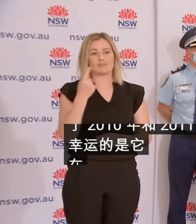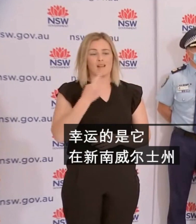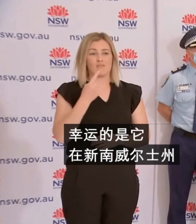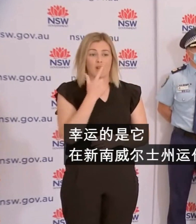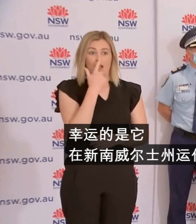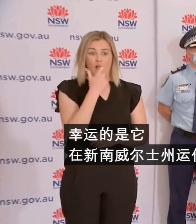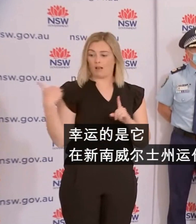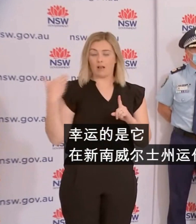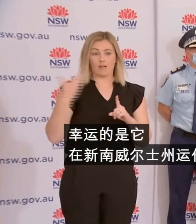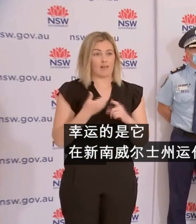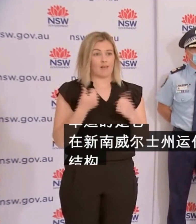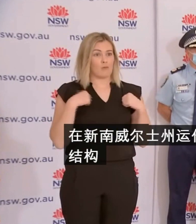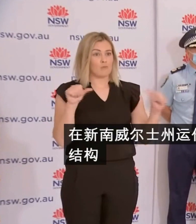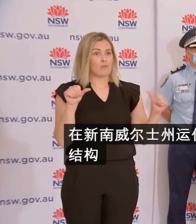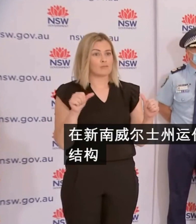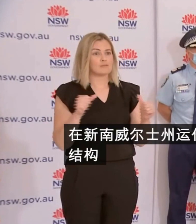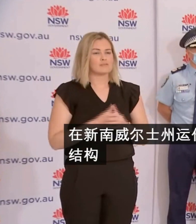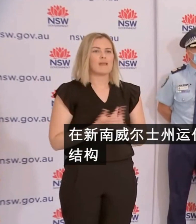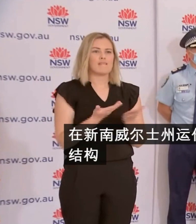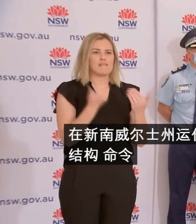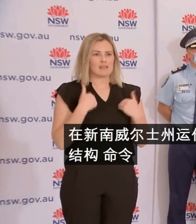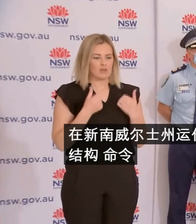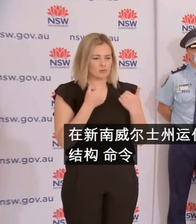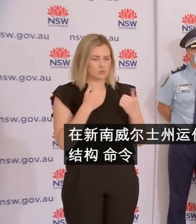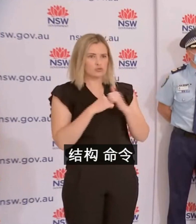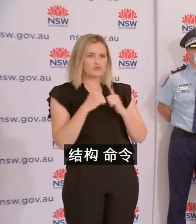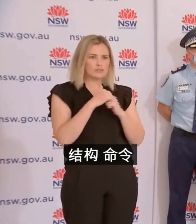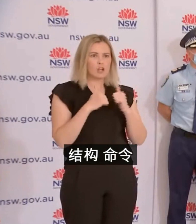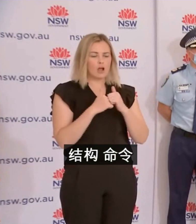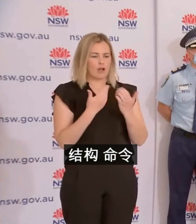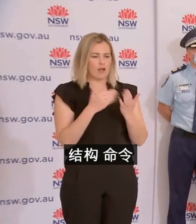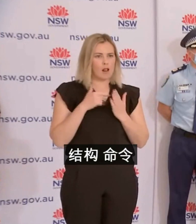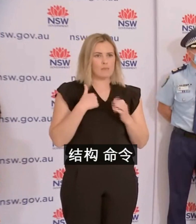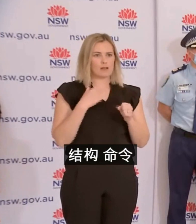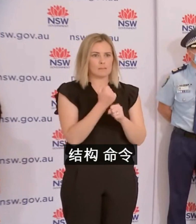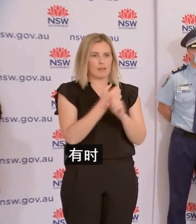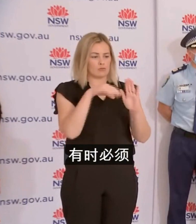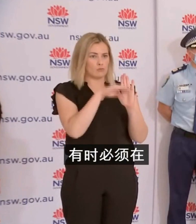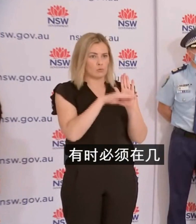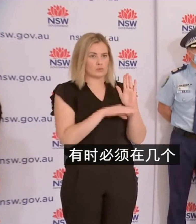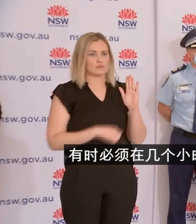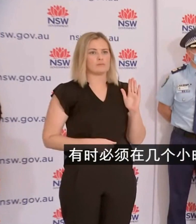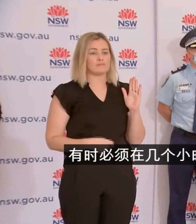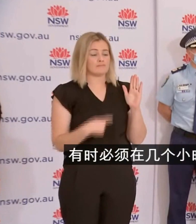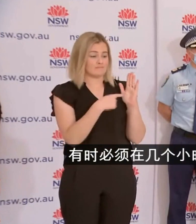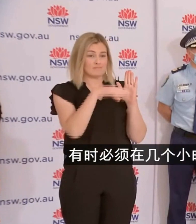well here in New South Wales to provide the structure for the public health orders. But public health orders have to be created